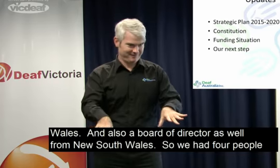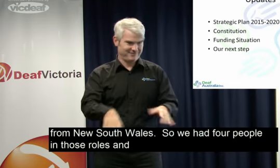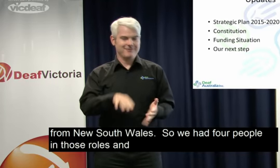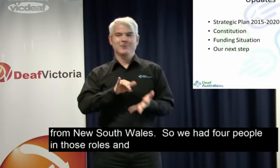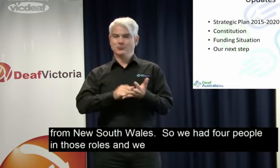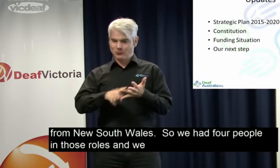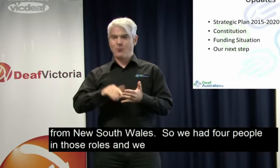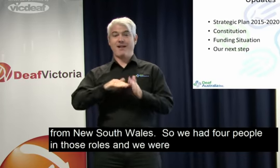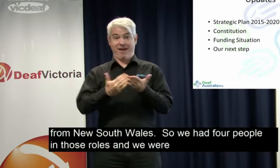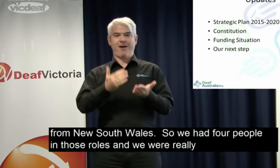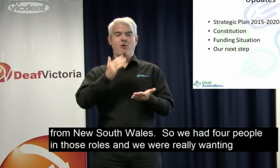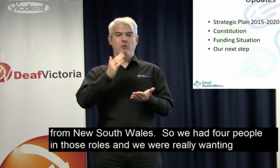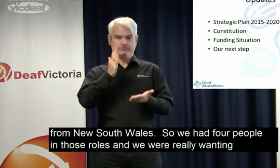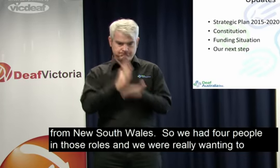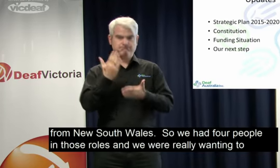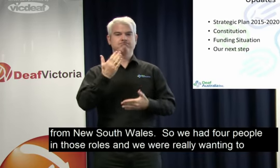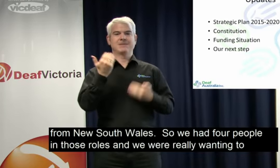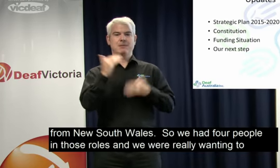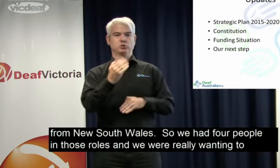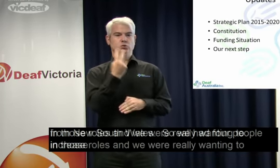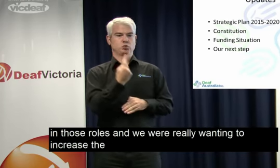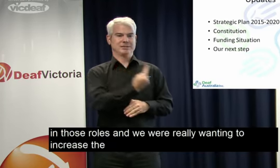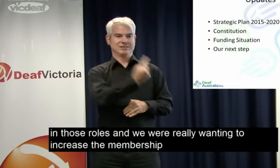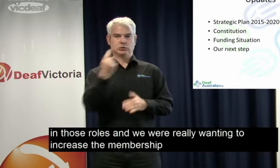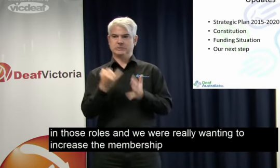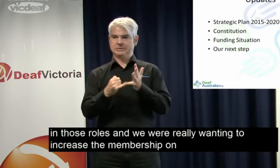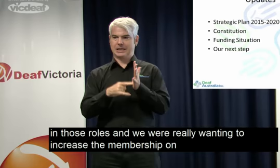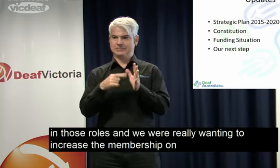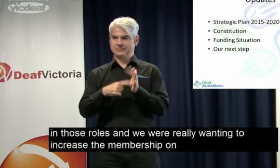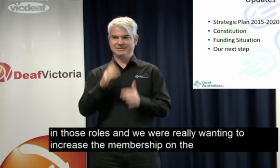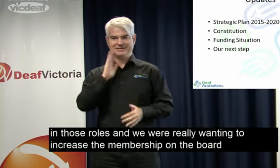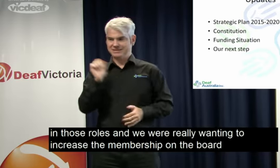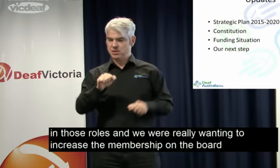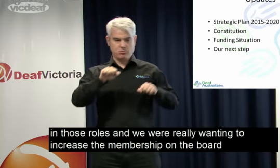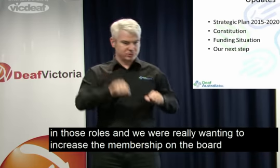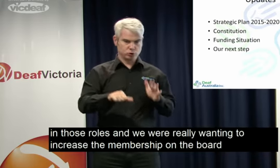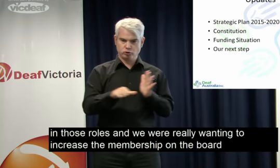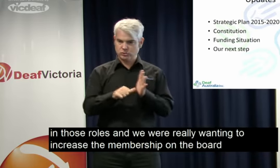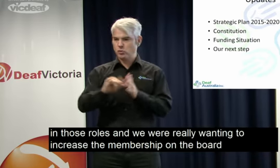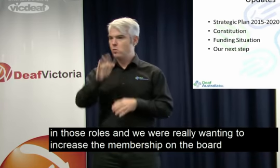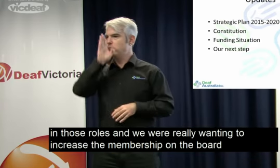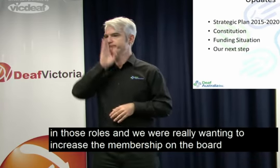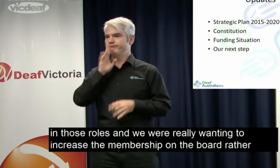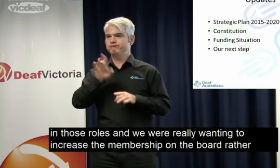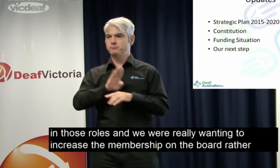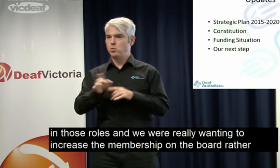board Australia-wide rather than have it New South Wales-centric. So ensuring that we have a person from each state